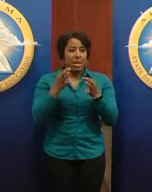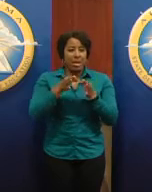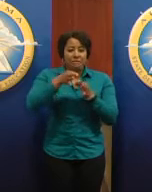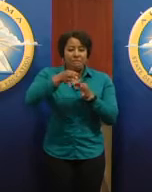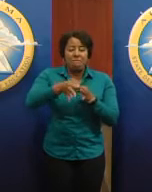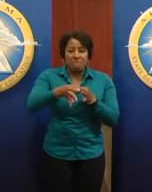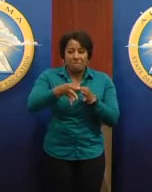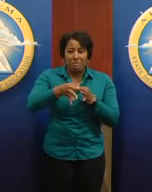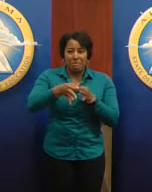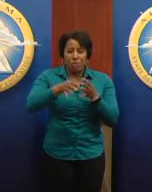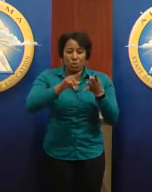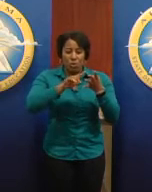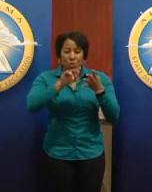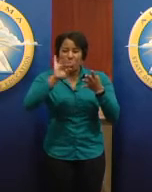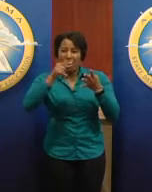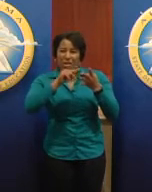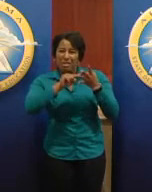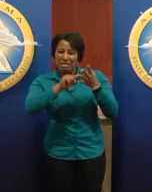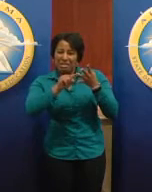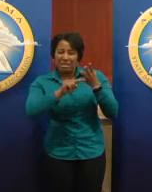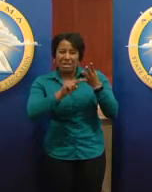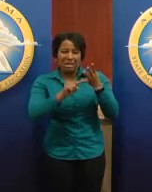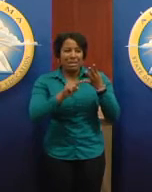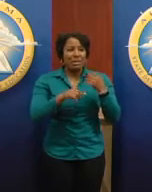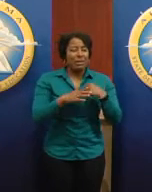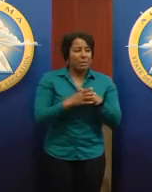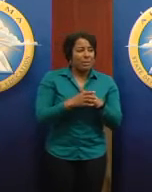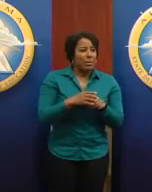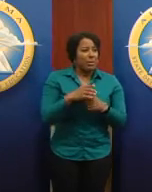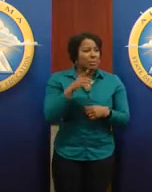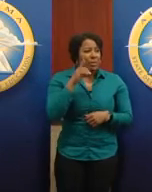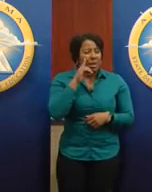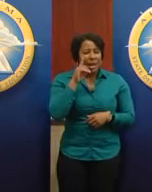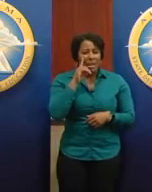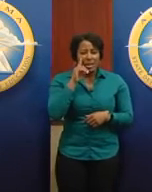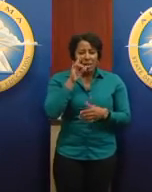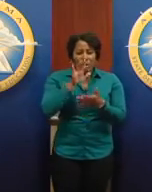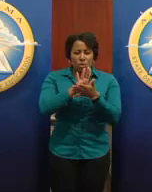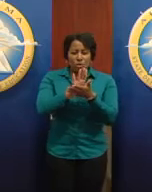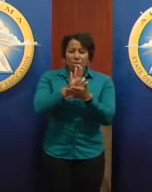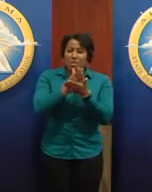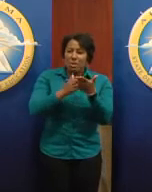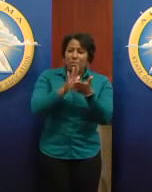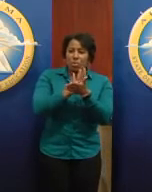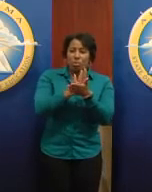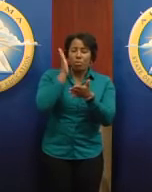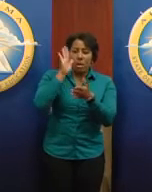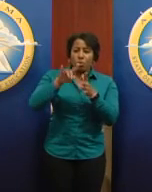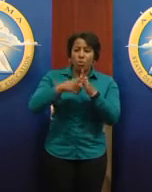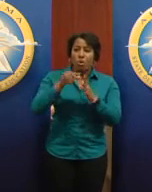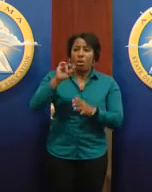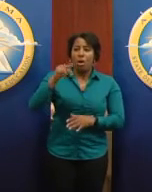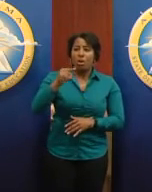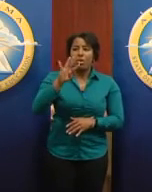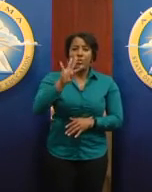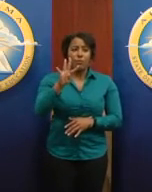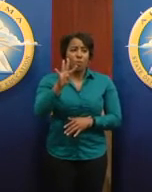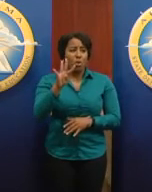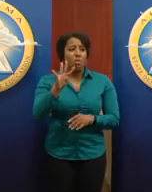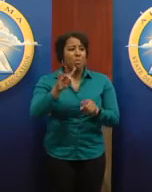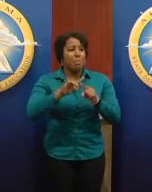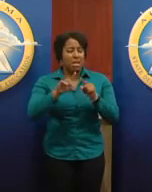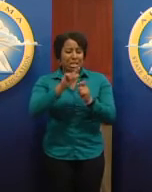in August. But we actually have schools, I think the first one in the state starts around August 4th, but there's not a specific day by which they have to have